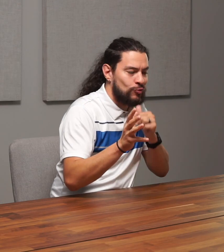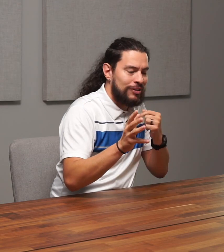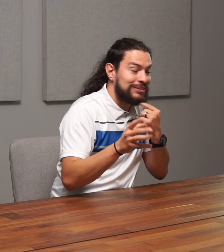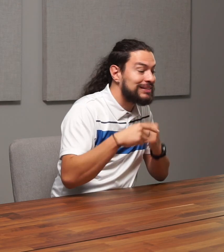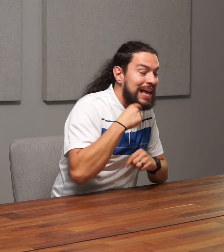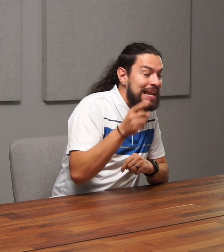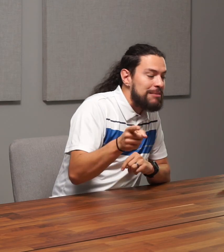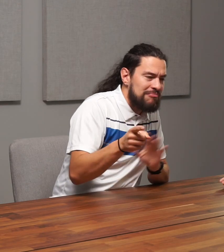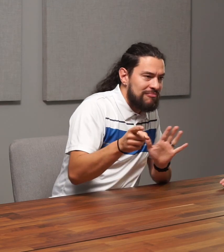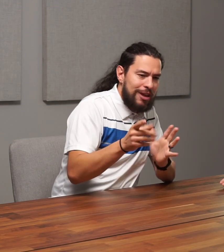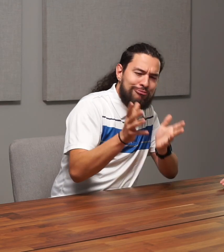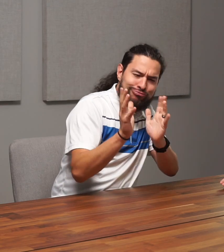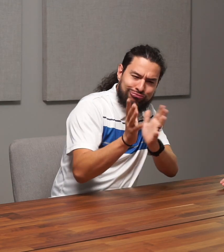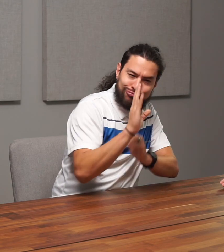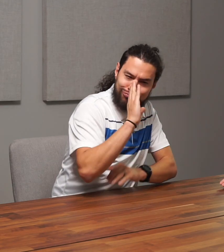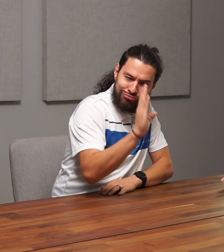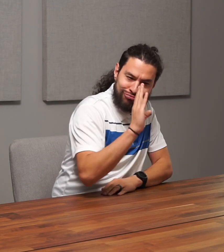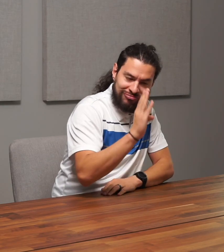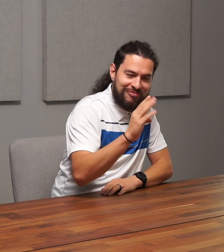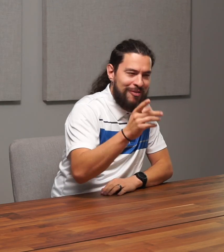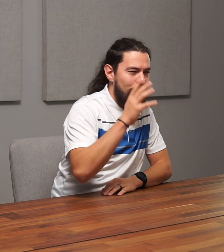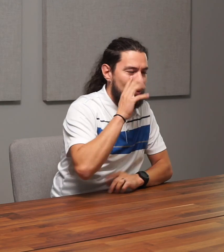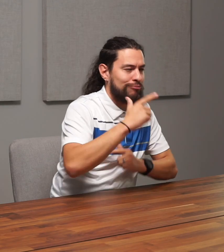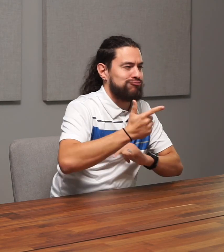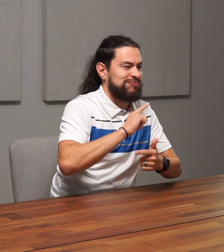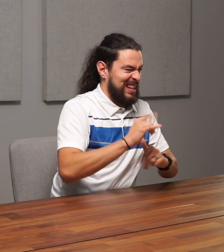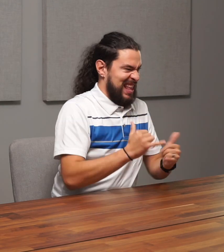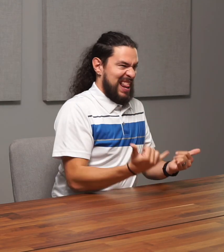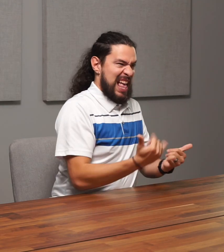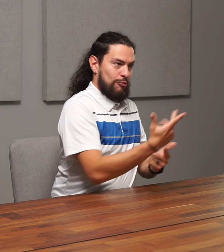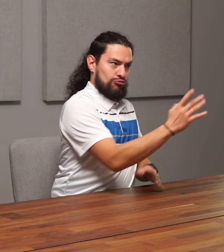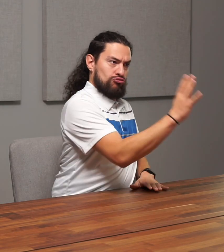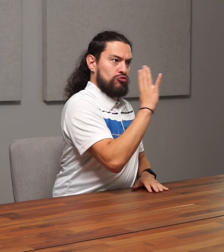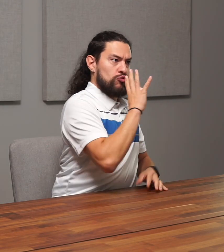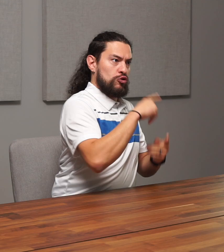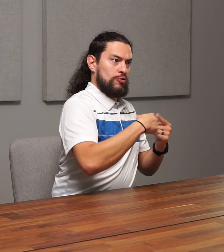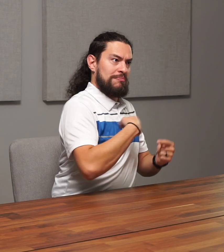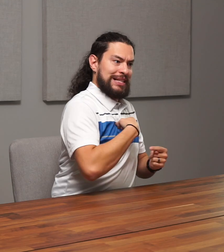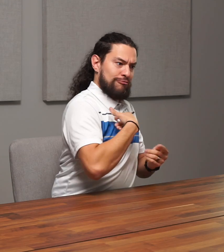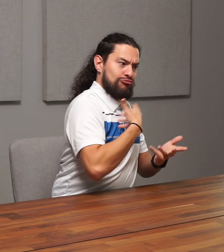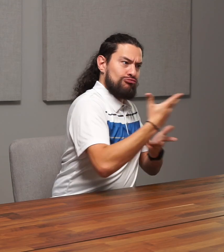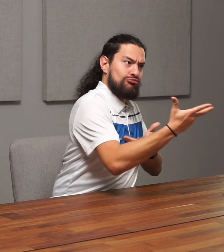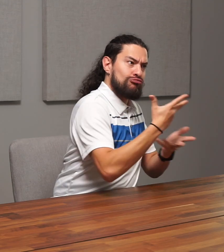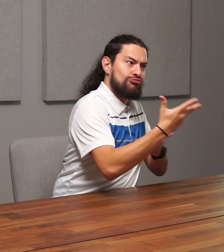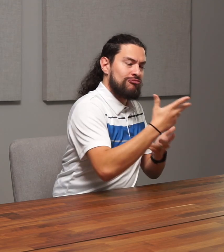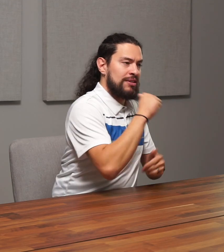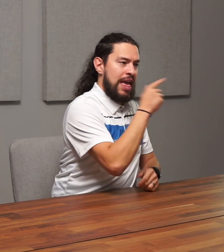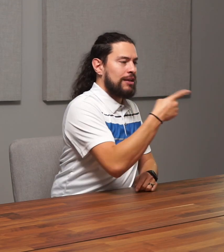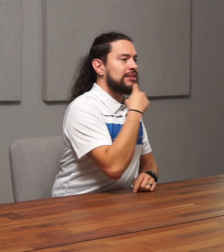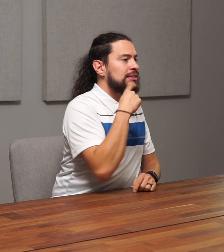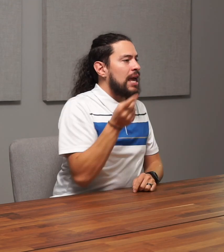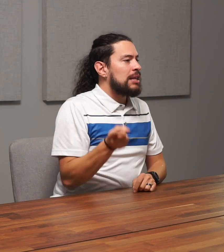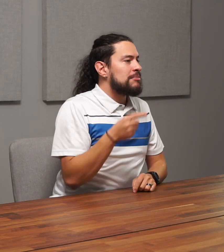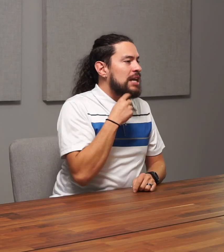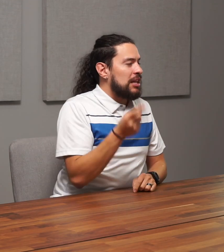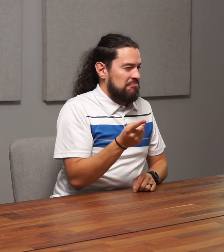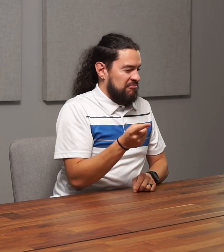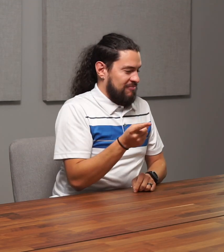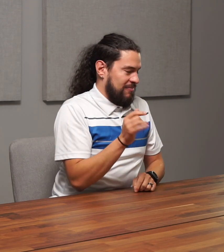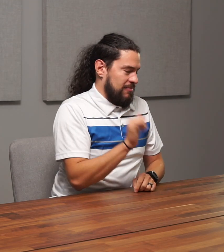hear you talk directly to the deaf person and you don't even need to add those you know pronouns can you ask him ask her etc etc just like you and I are having this